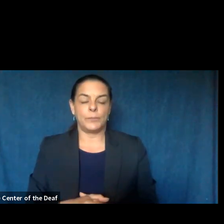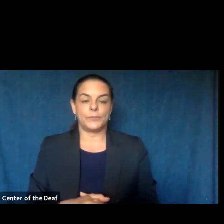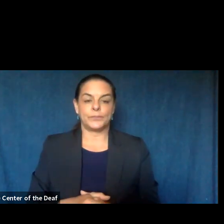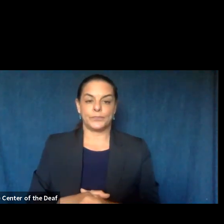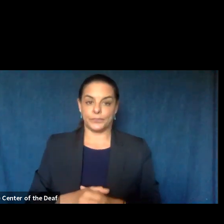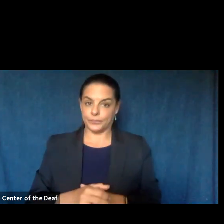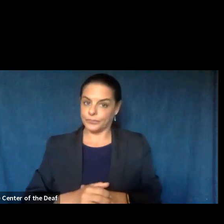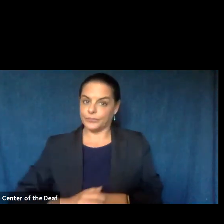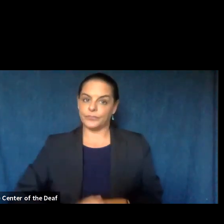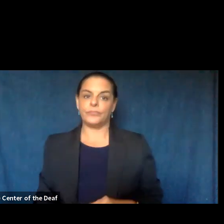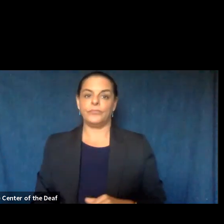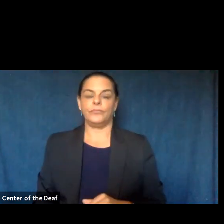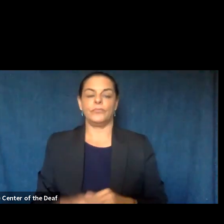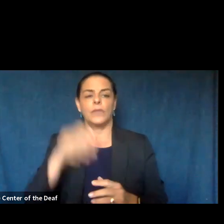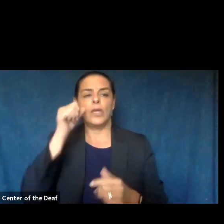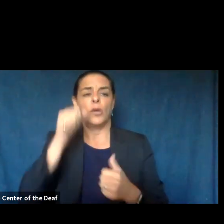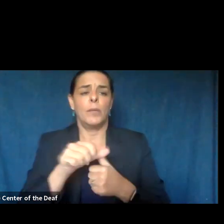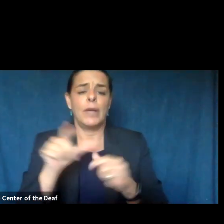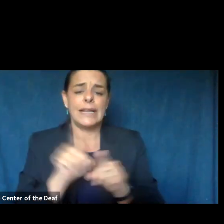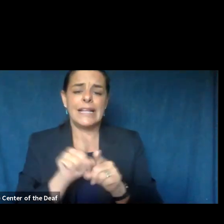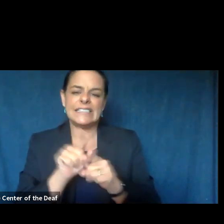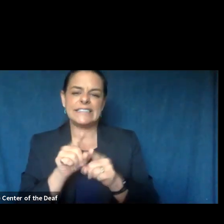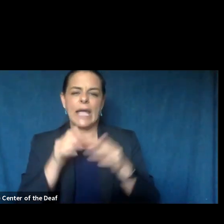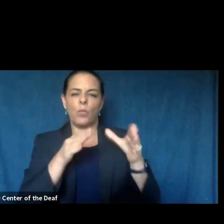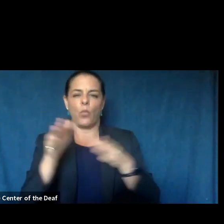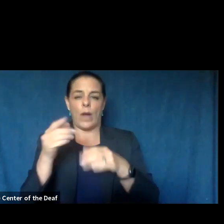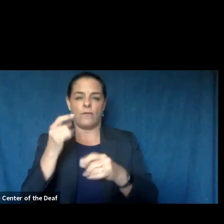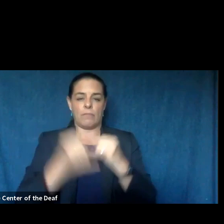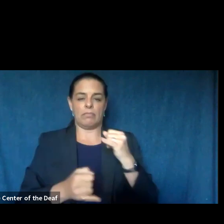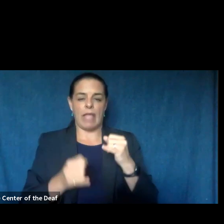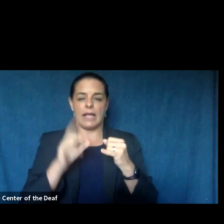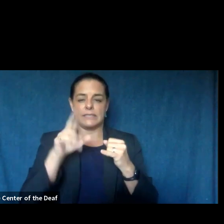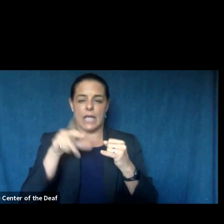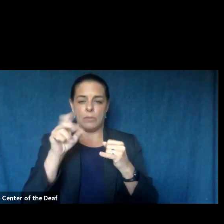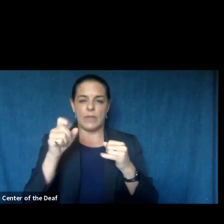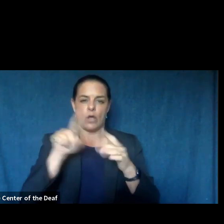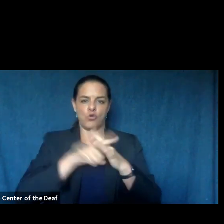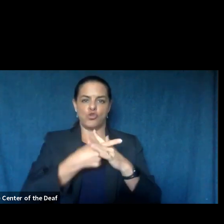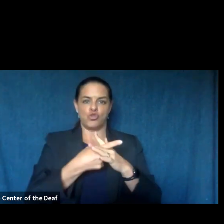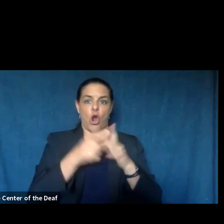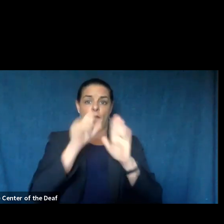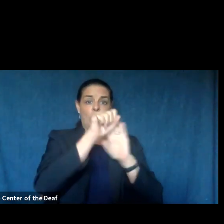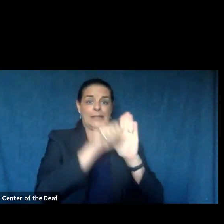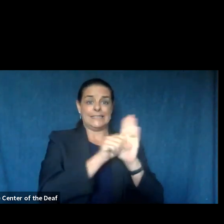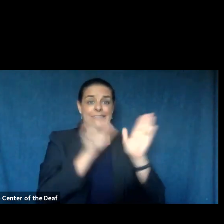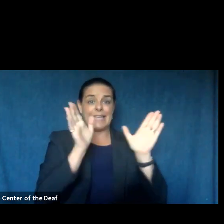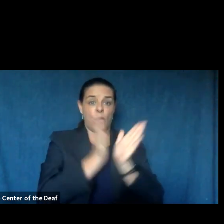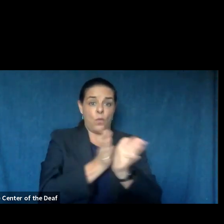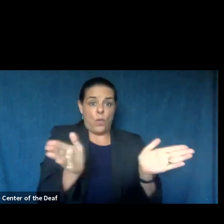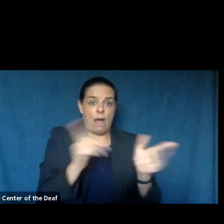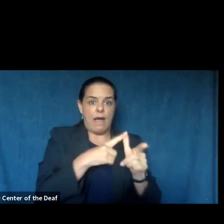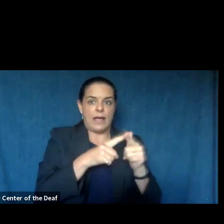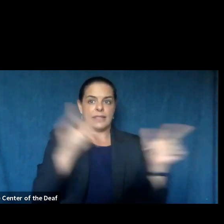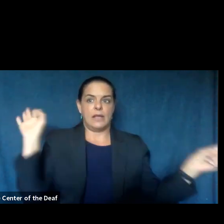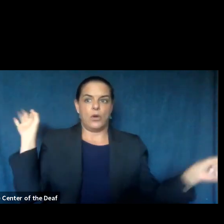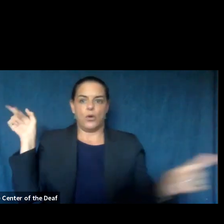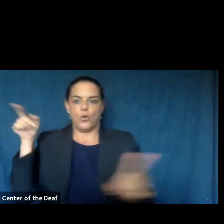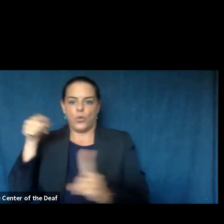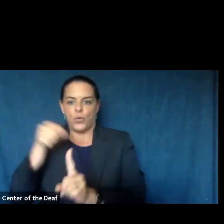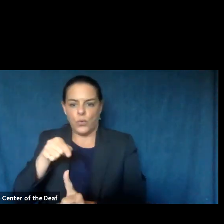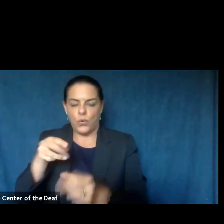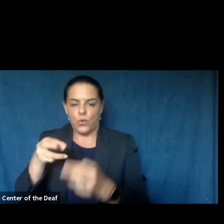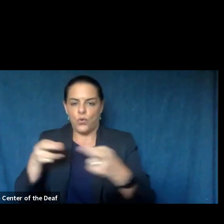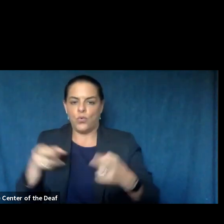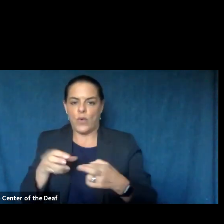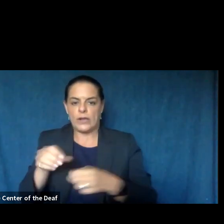Just in keeping with a similar format from my last updates, we'll start statewide and then quickly narrow to a regional and local perspective and